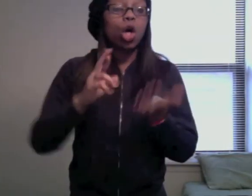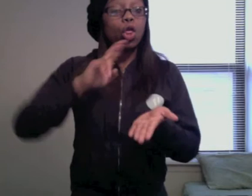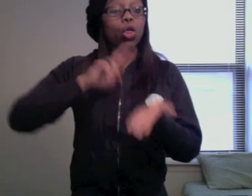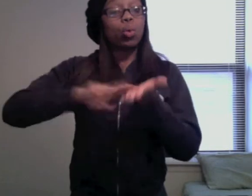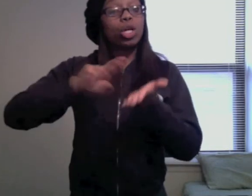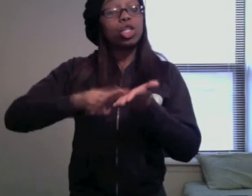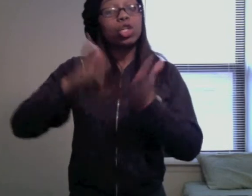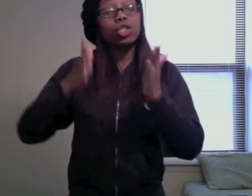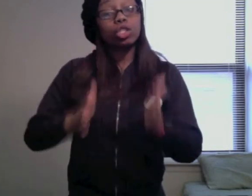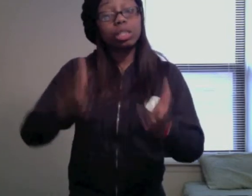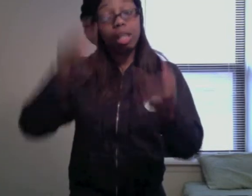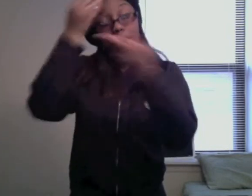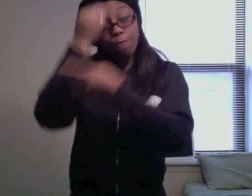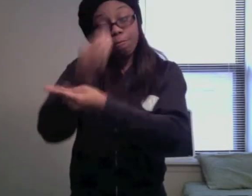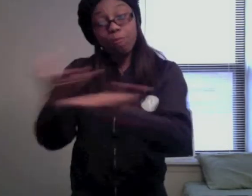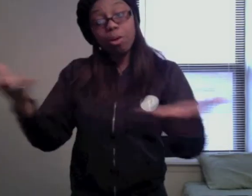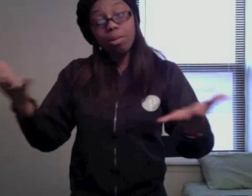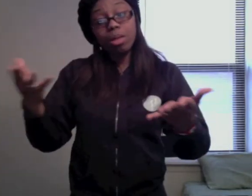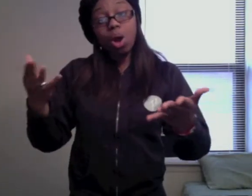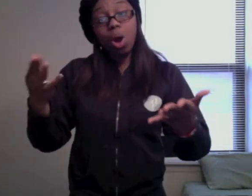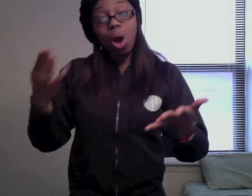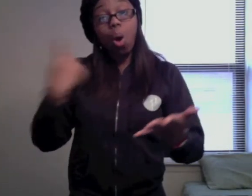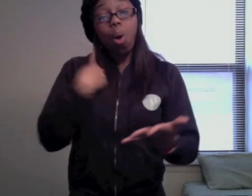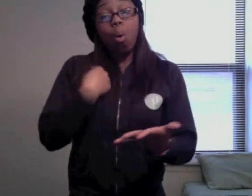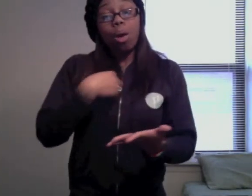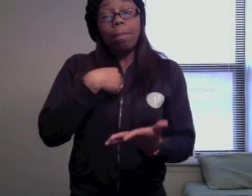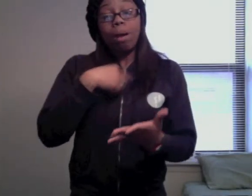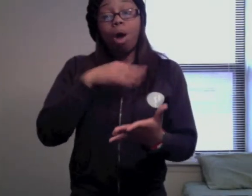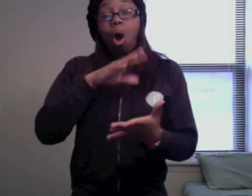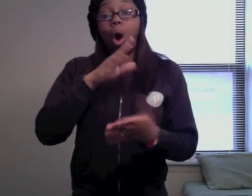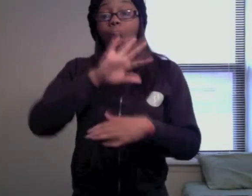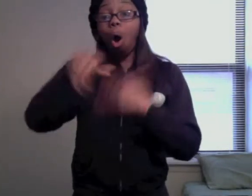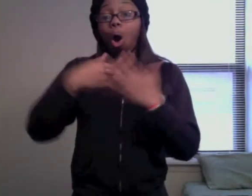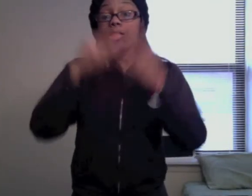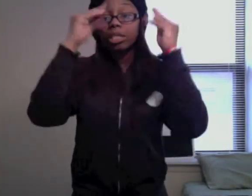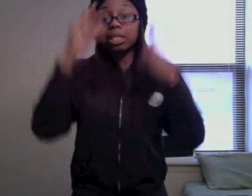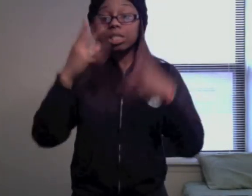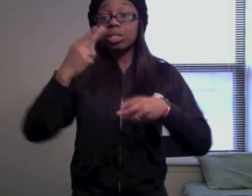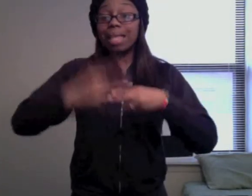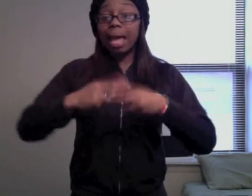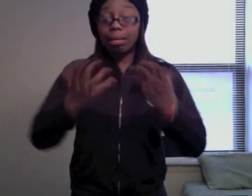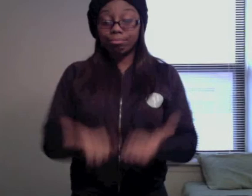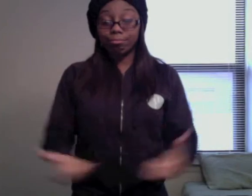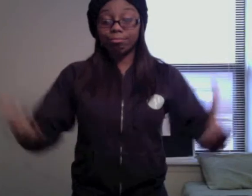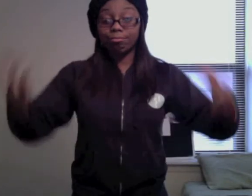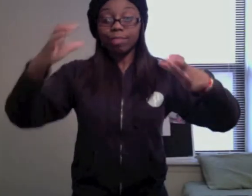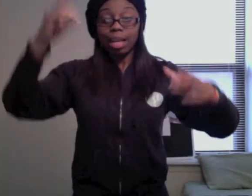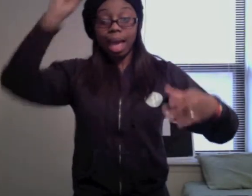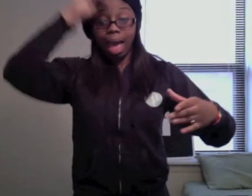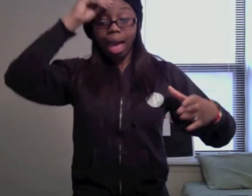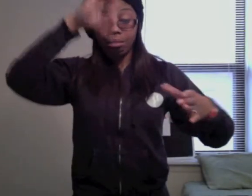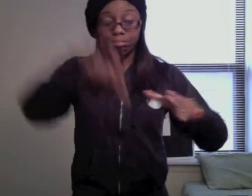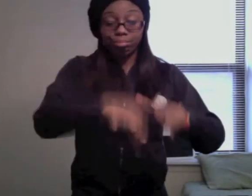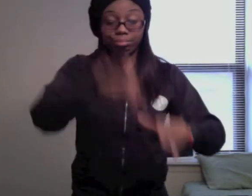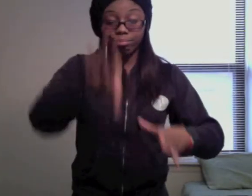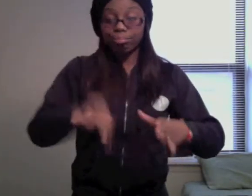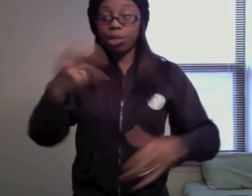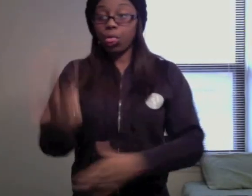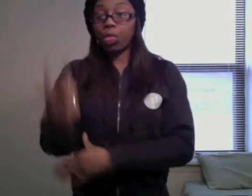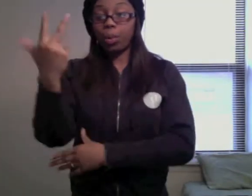them, "Actually, we put all the teachers' names in a hat, and yours were the 3 that were pulled." This was a